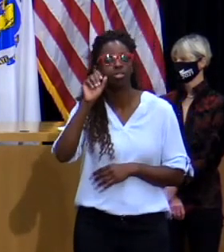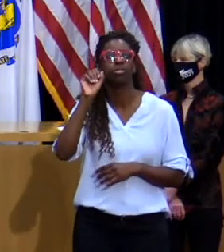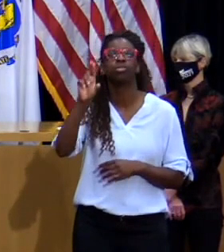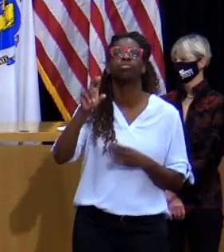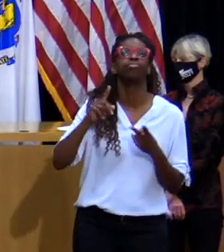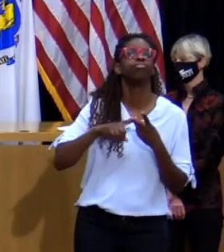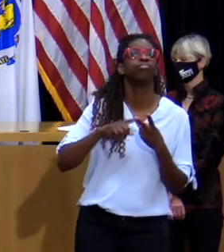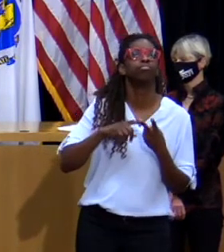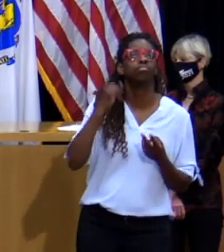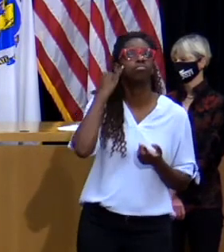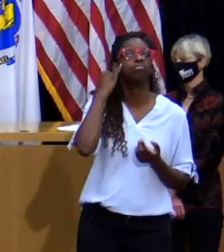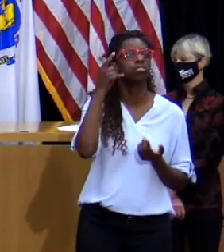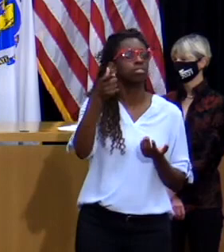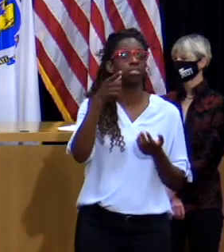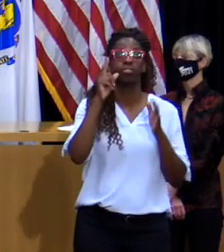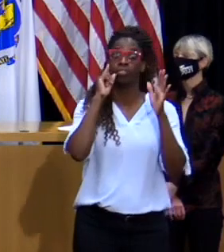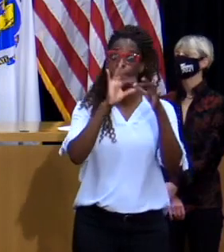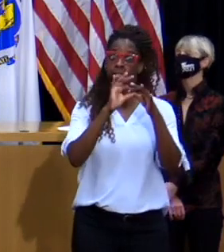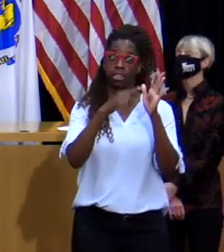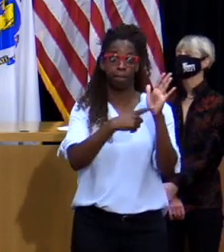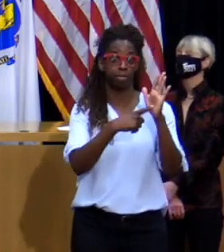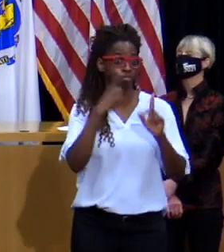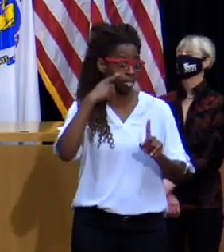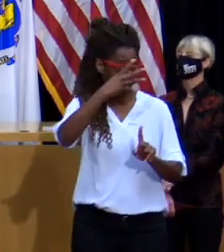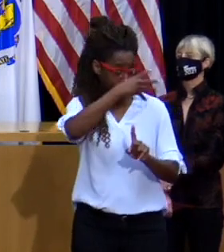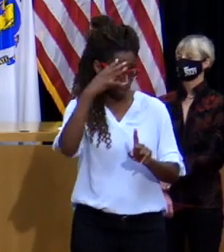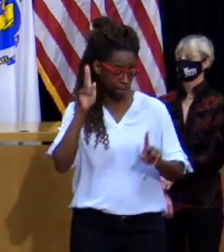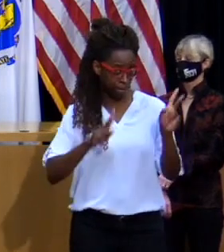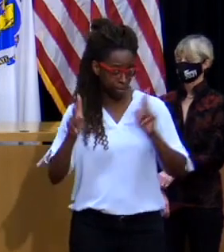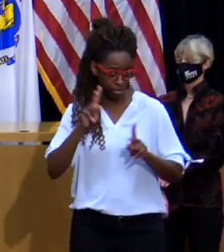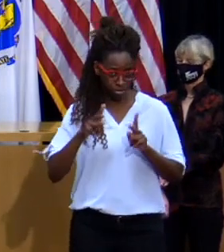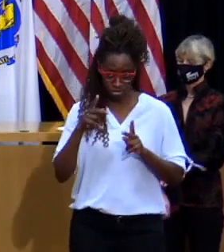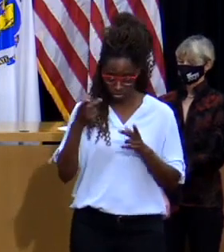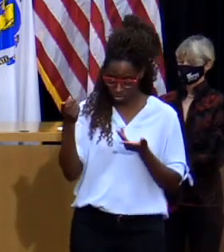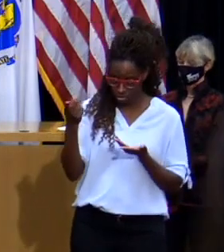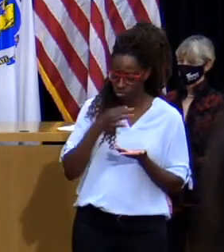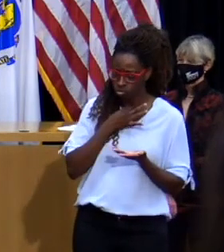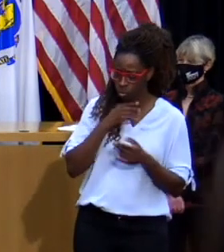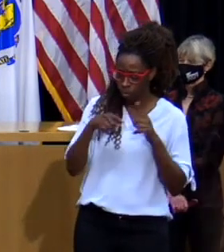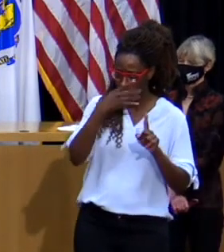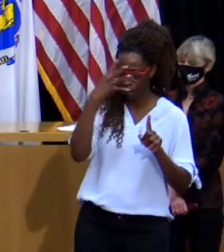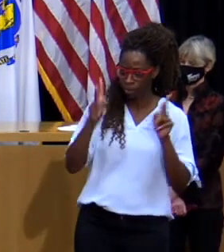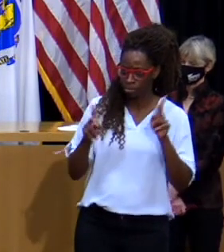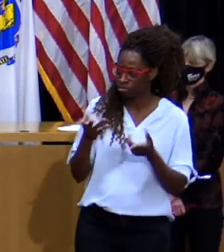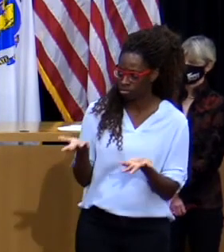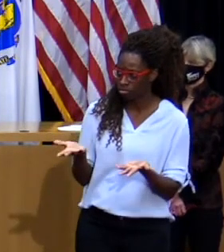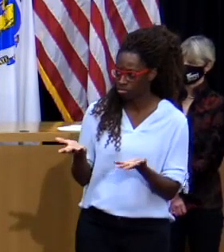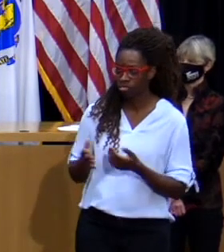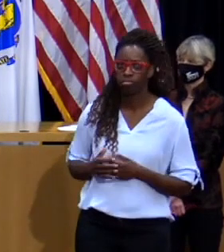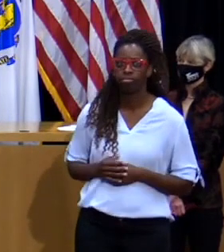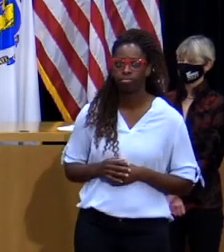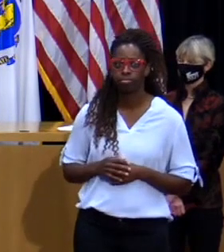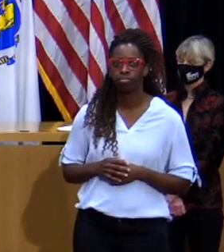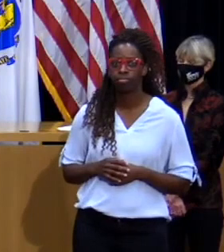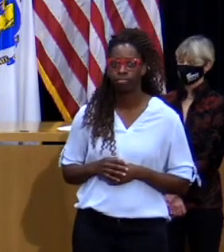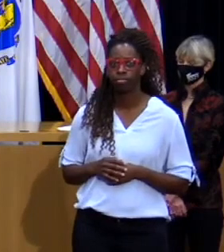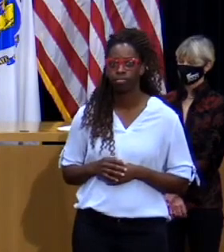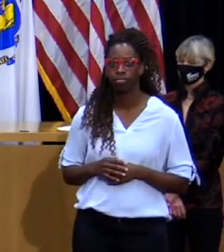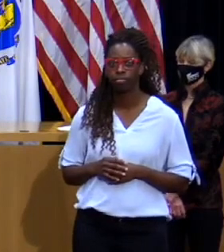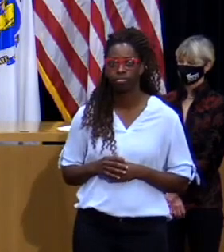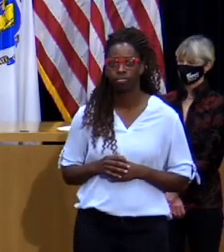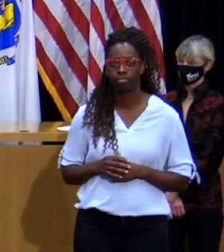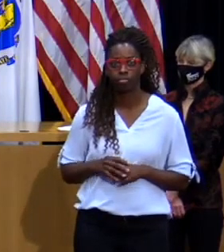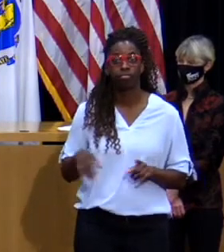So the advisory group felt very strongly about equity, as the other speakers have mentioned, that the residents of the Commonwealth